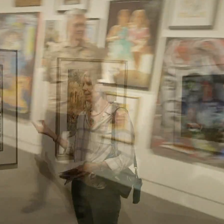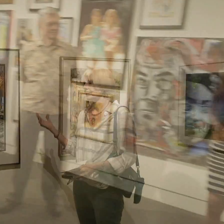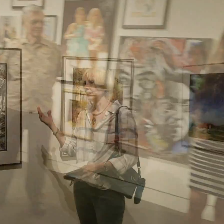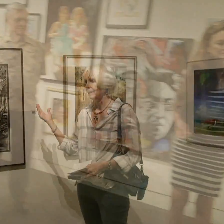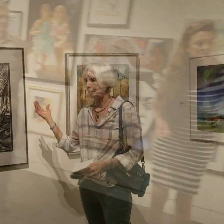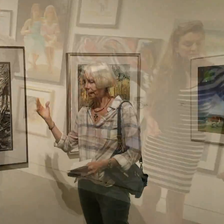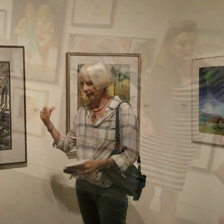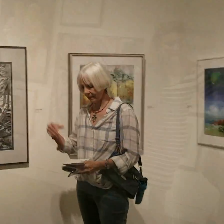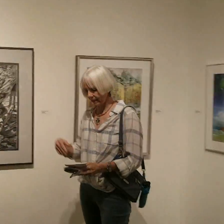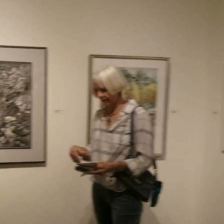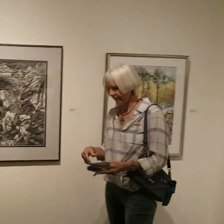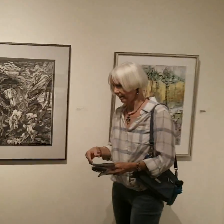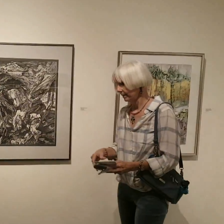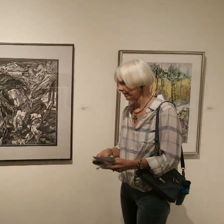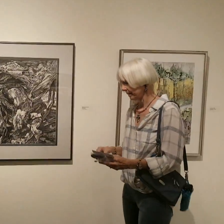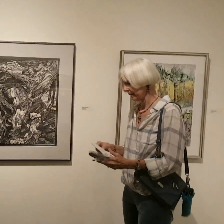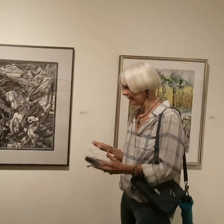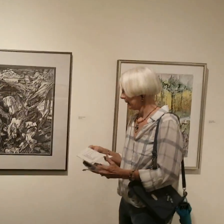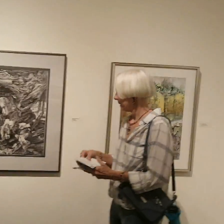to.